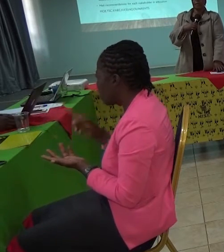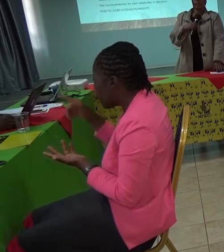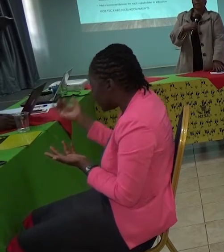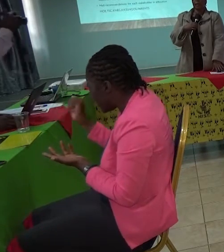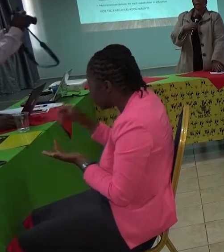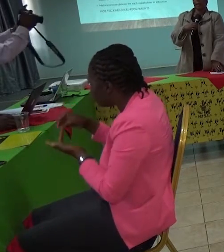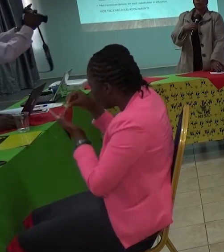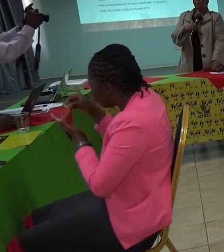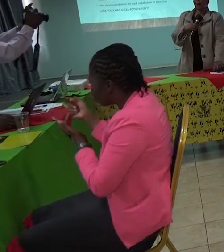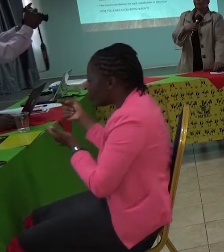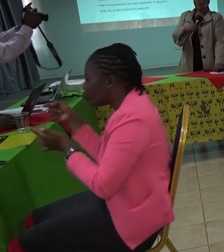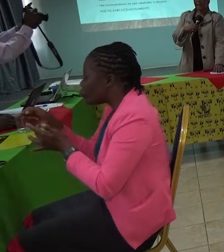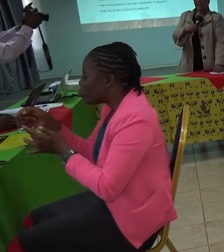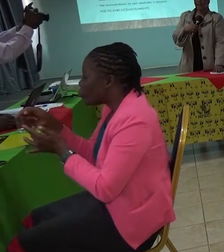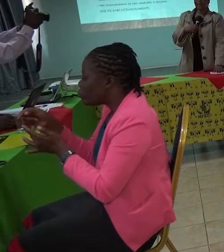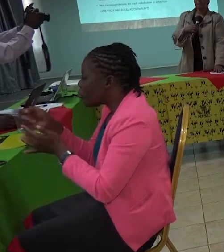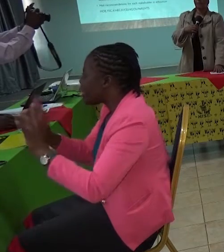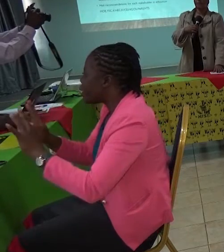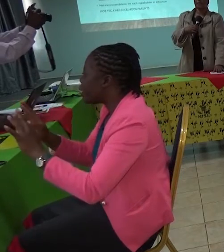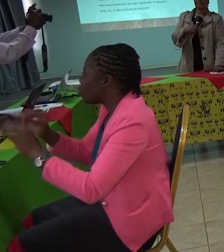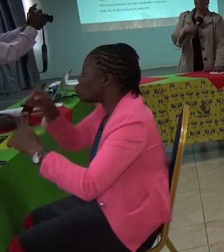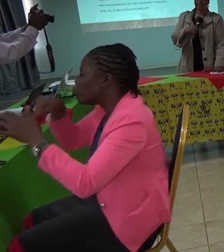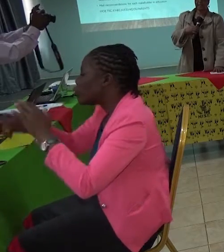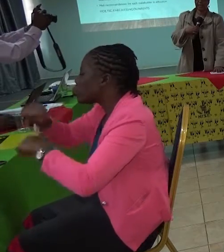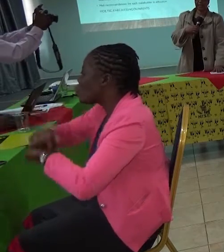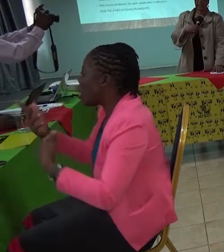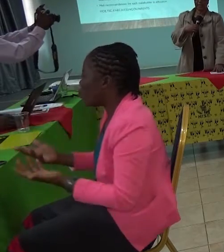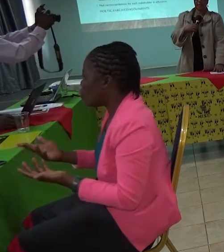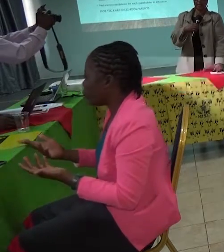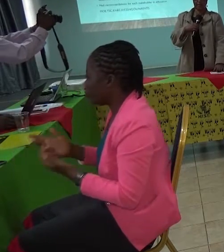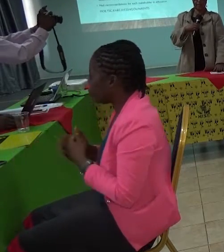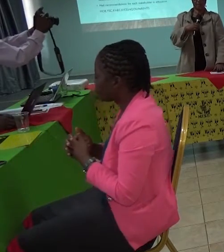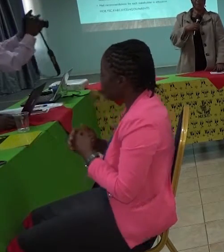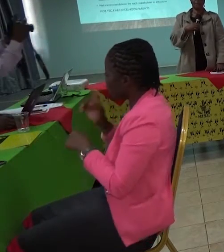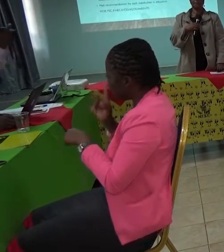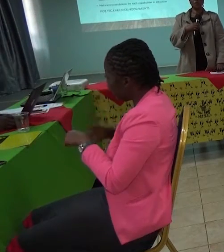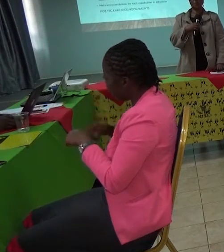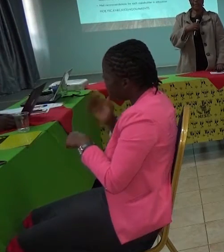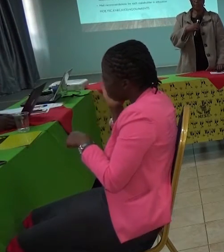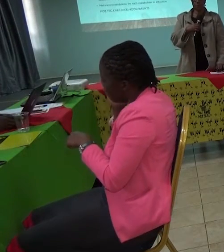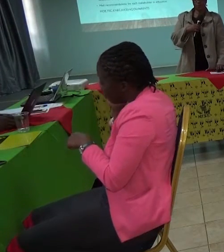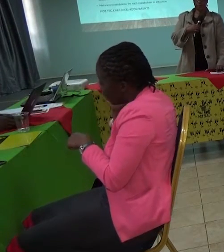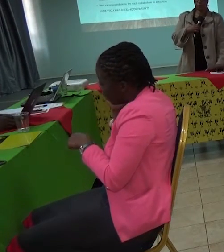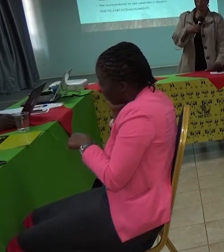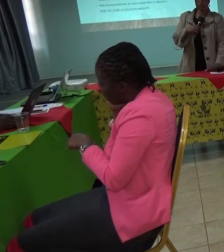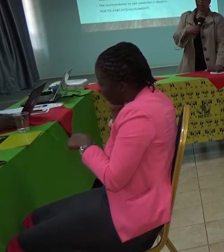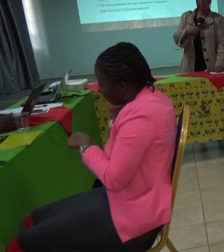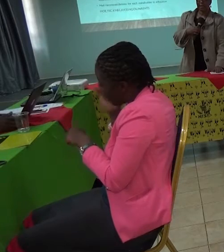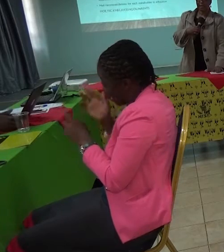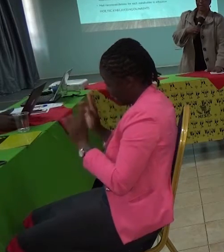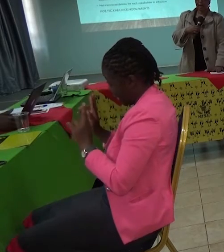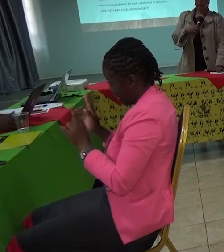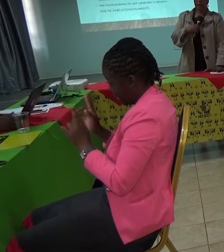Because when a mother has nothing to offer the children, and some of you will relate with what I'm going to